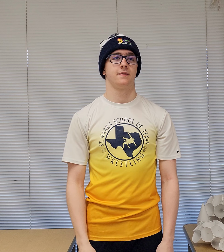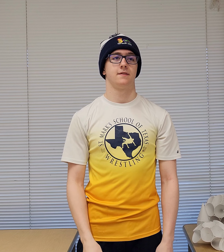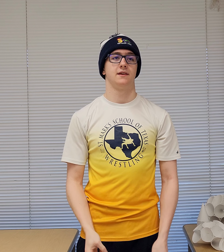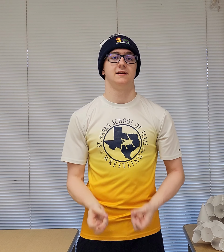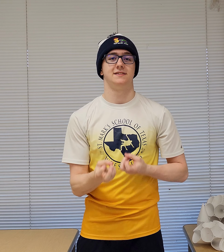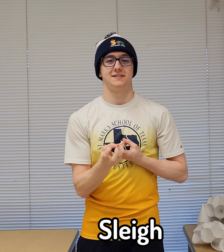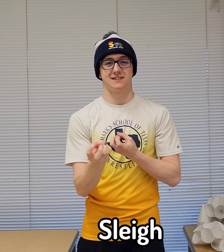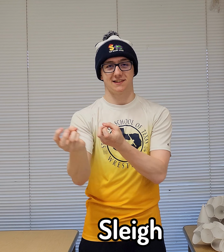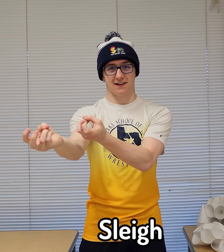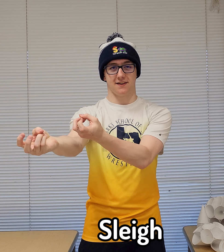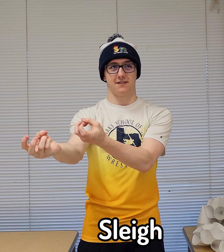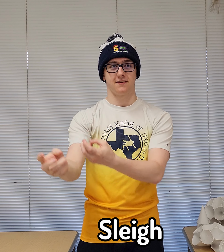Sleigh. Day.